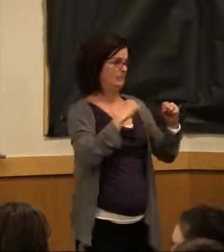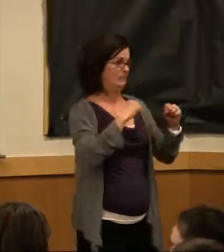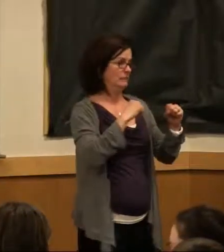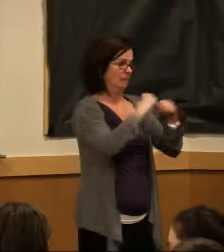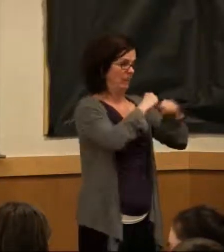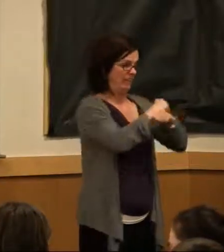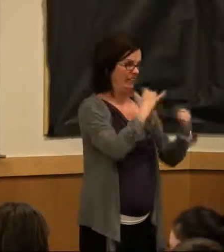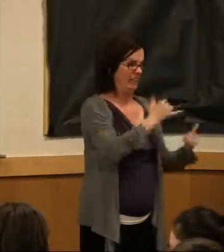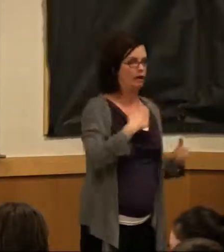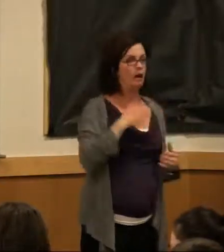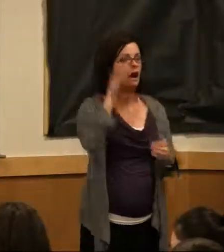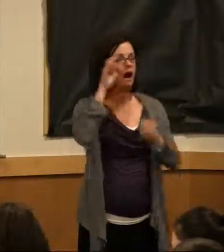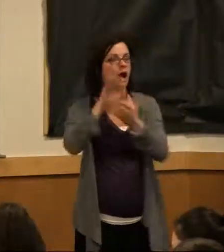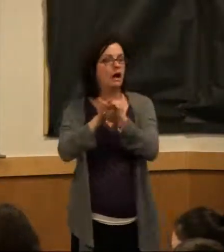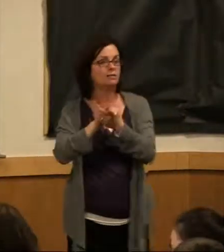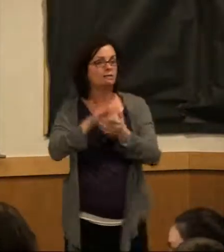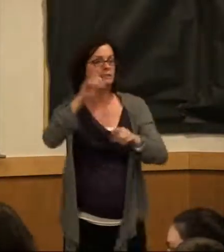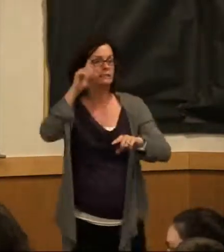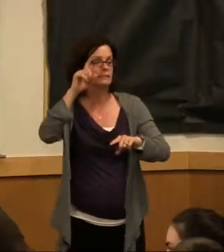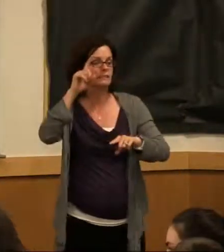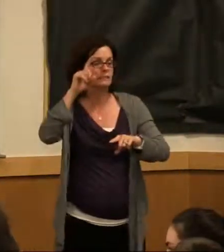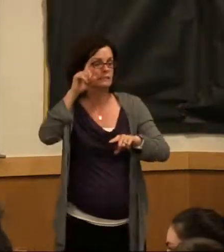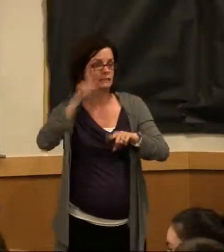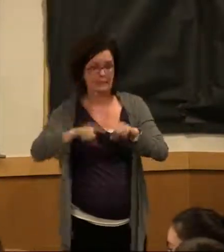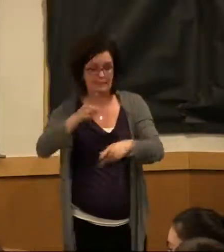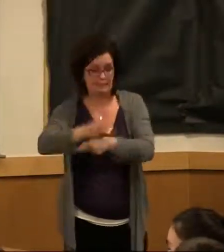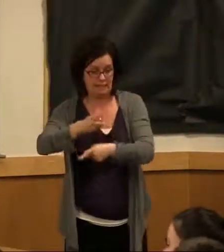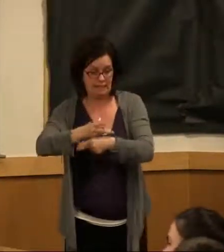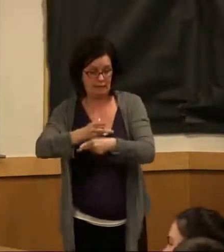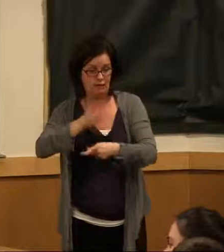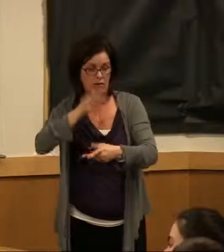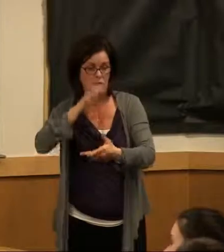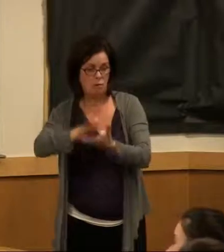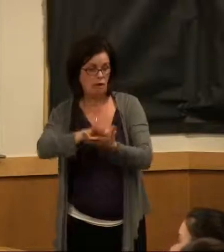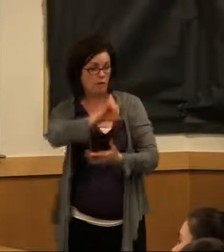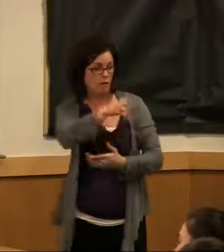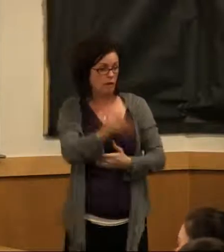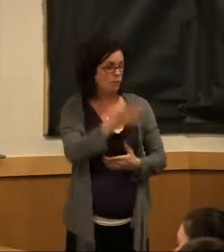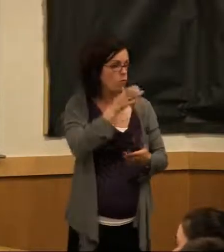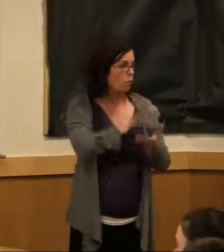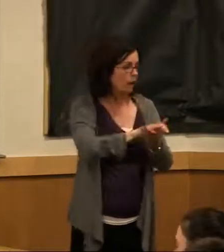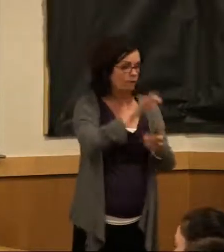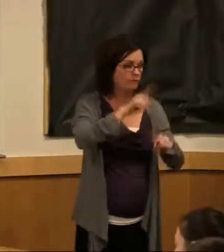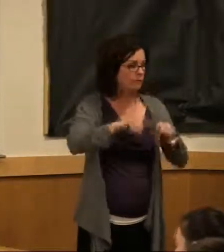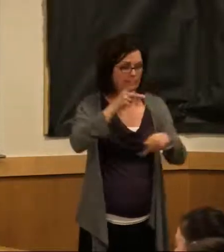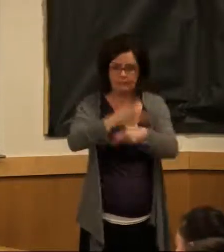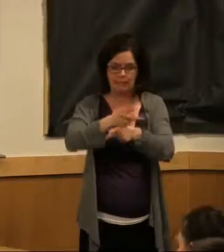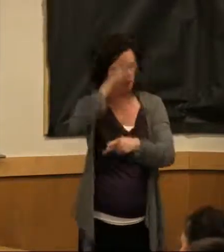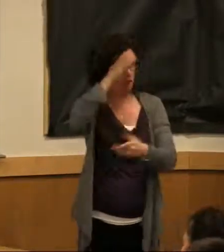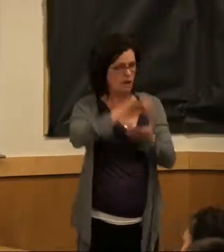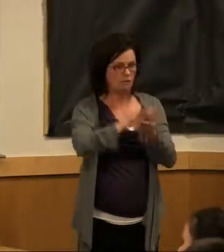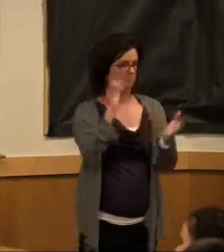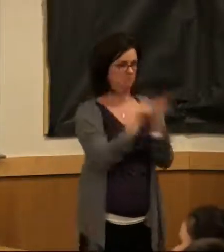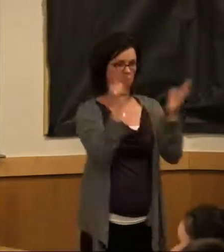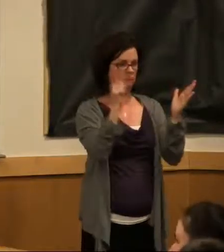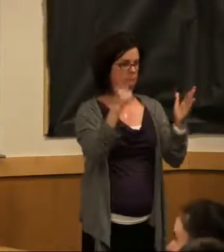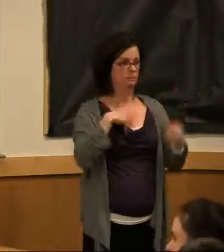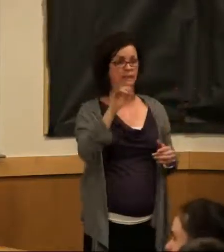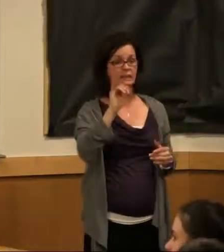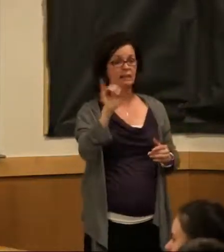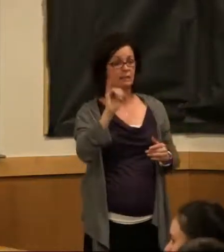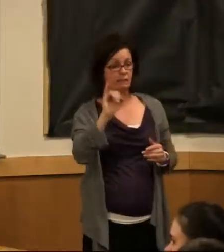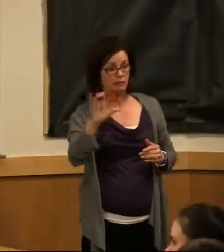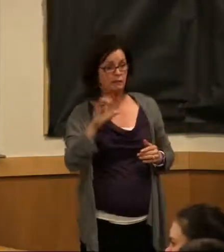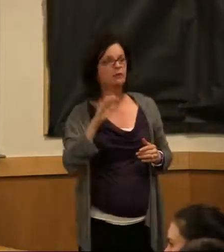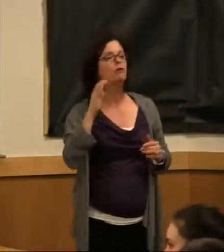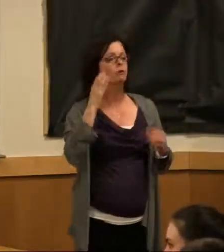care of a wife and a wife cannot take care of a husband. This is just the law that the Independent Center, we know